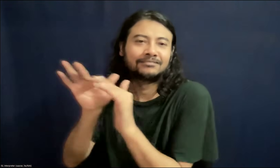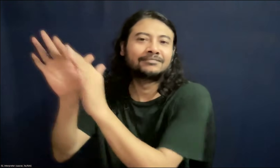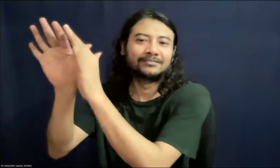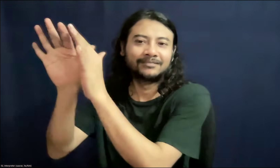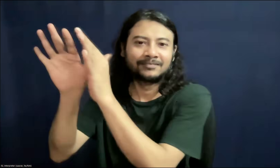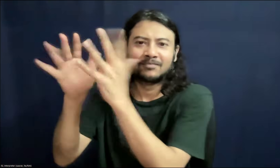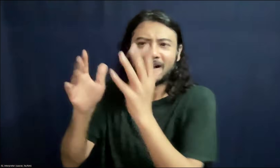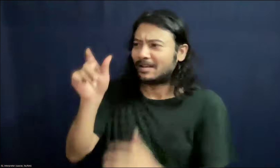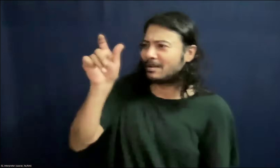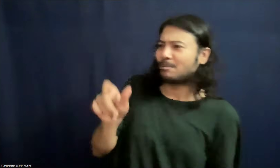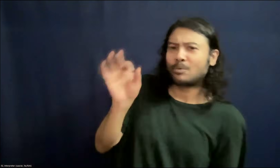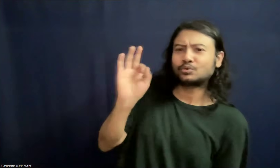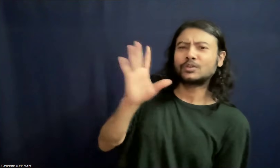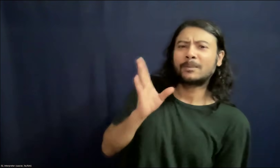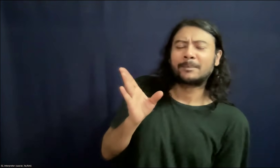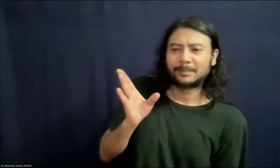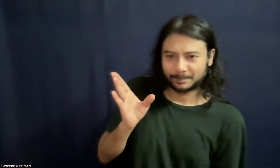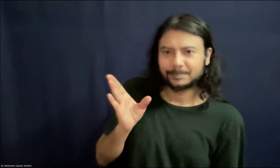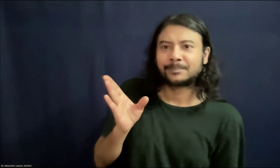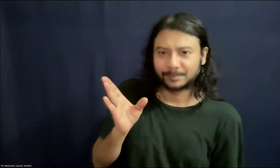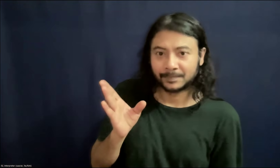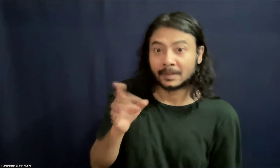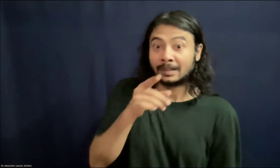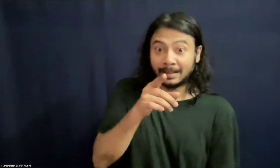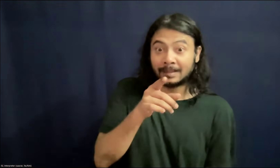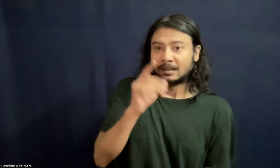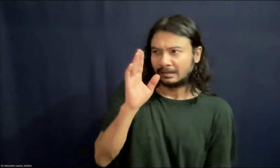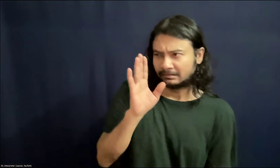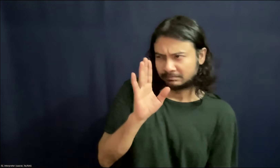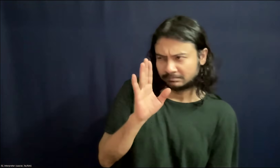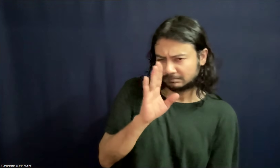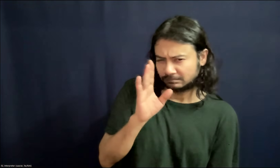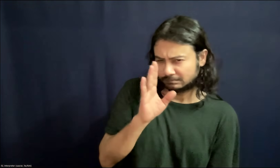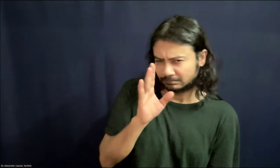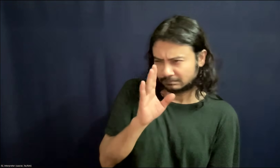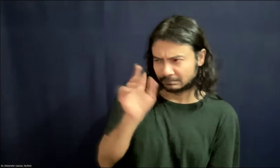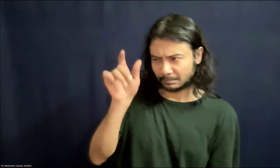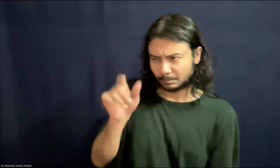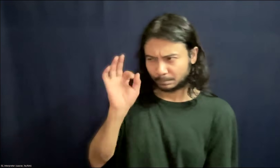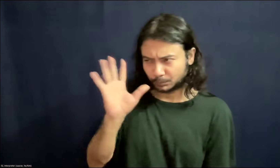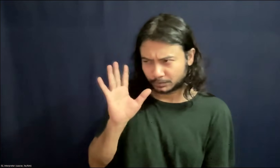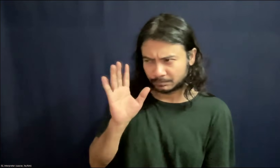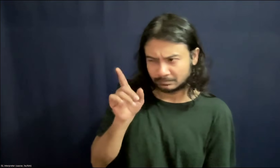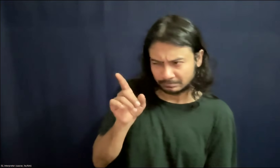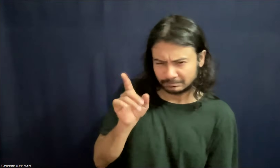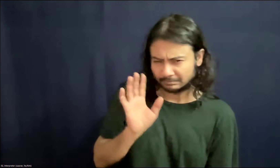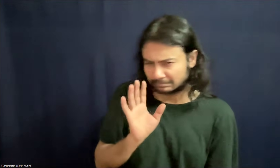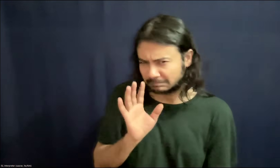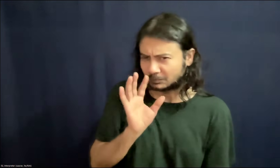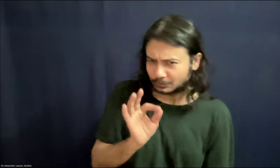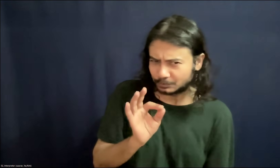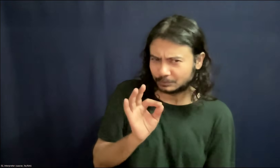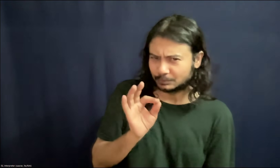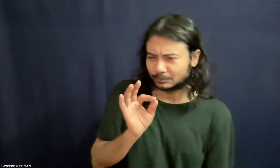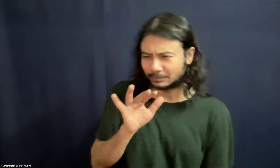Krishna says, if you know that, if you accept it, then that means you know everything. You don't need to know anything else.